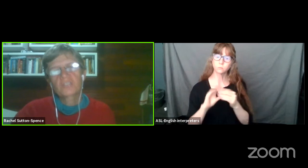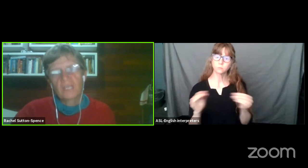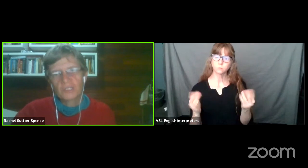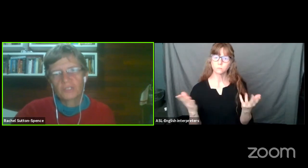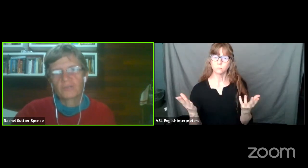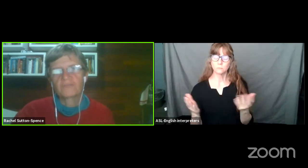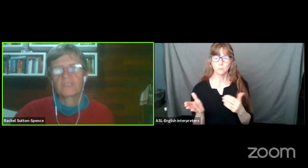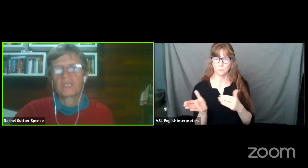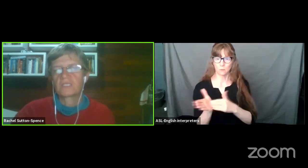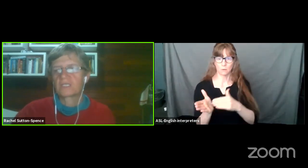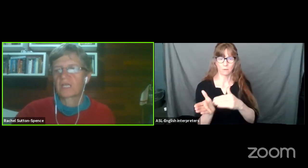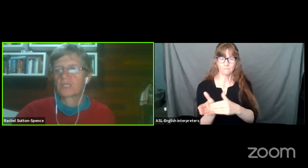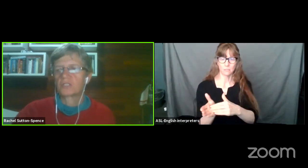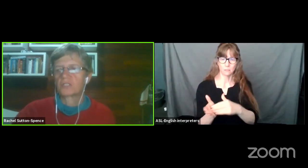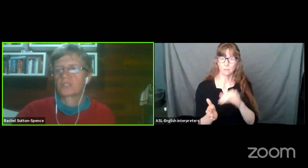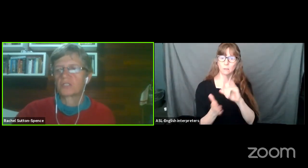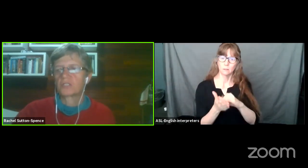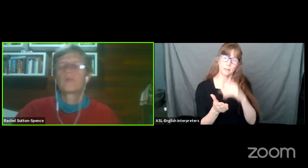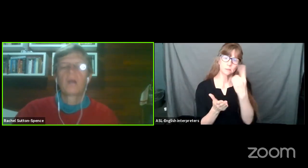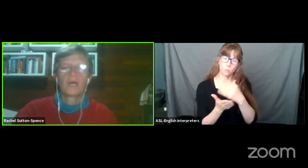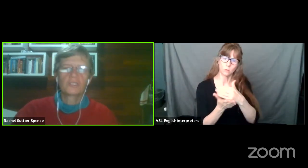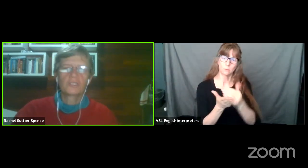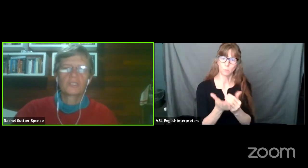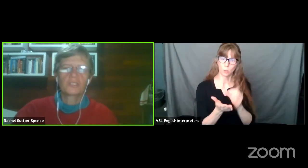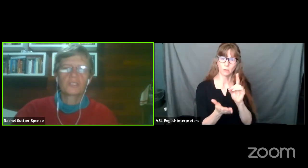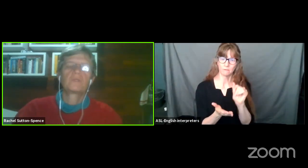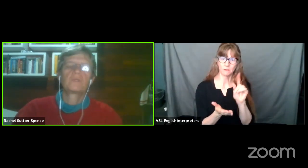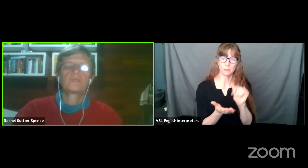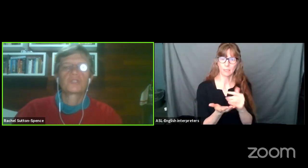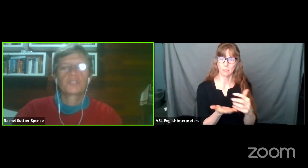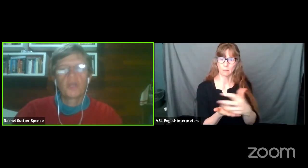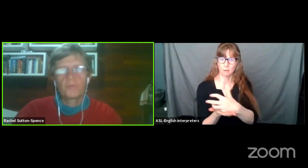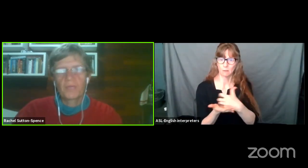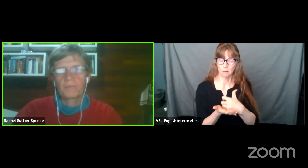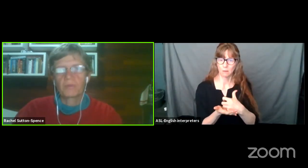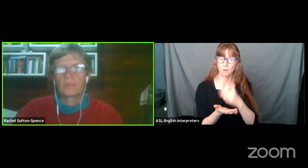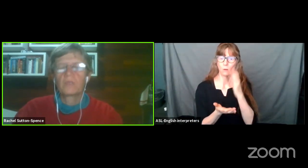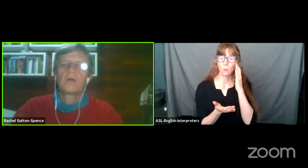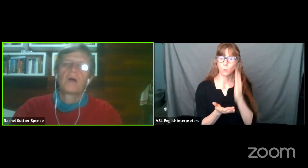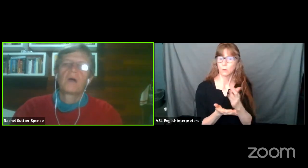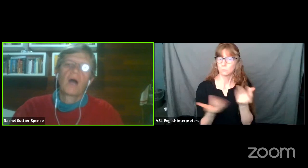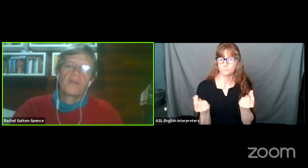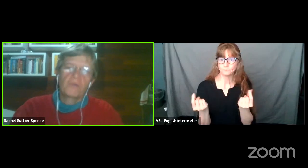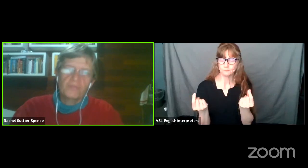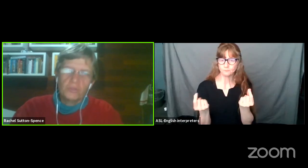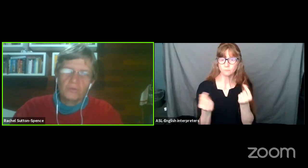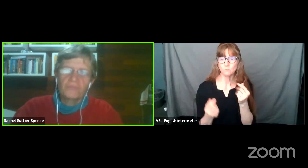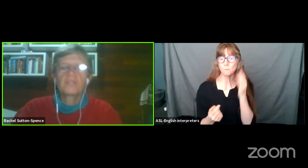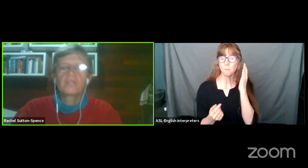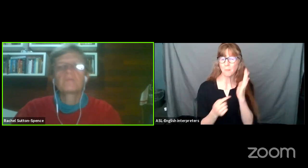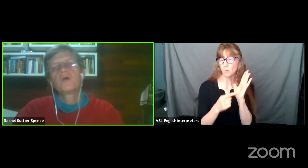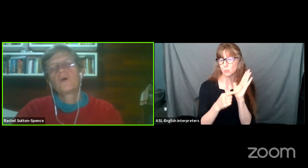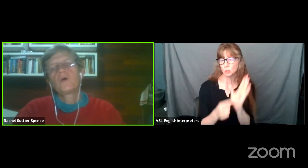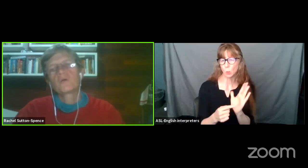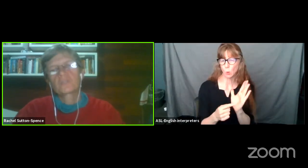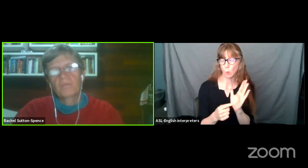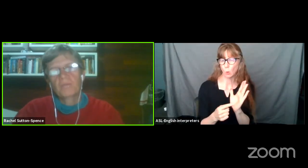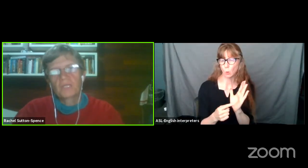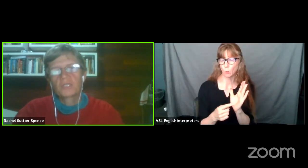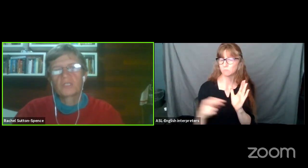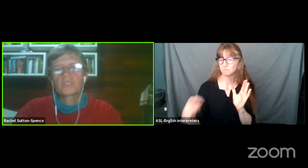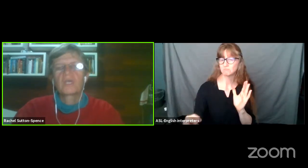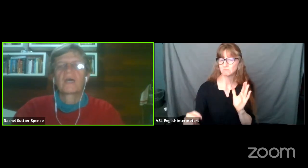one section of the data collection will ask people, will show people either a short film or